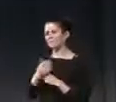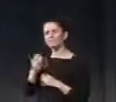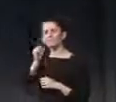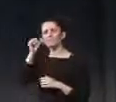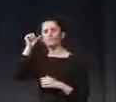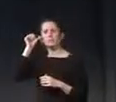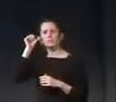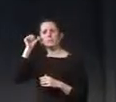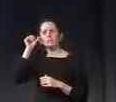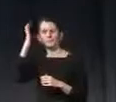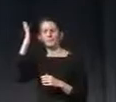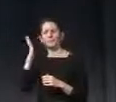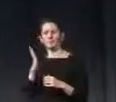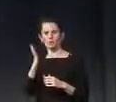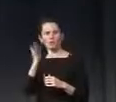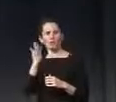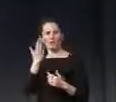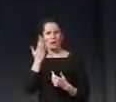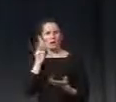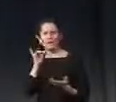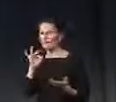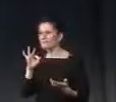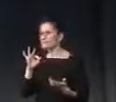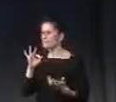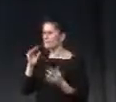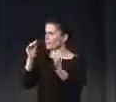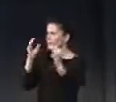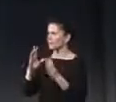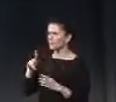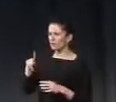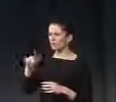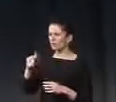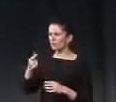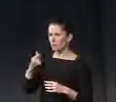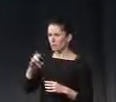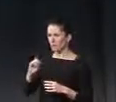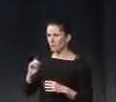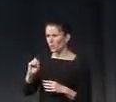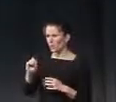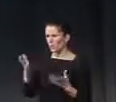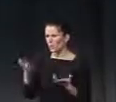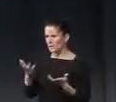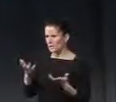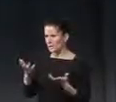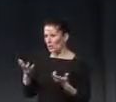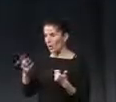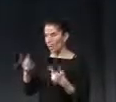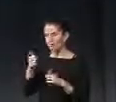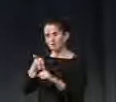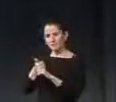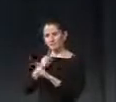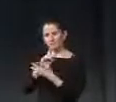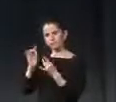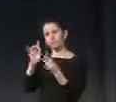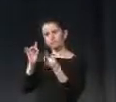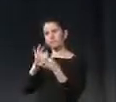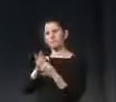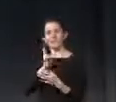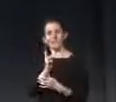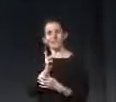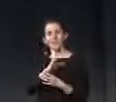know if Professor Poggio is here right now, but he mentioned in a tone that I as a historian took to be dismissive about history and